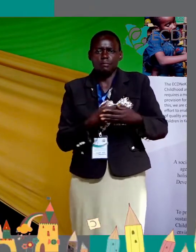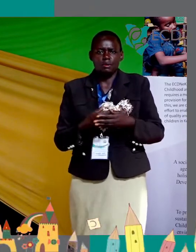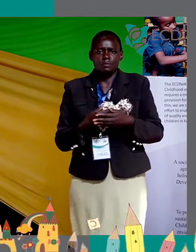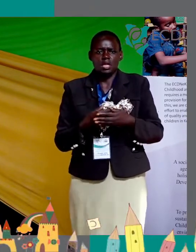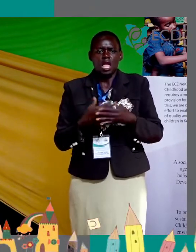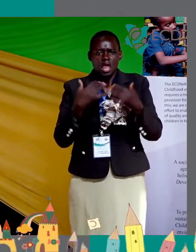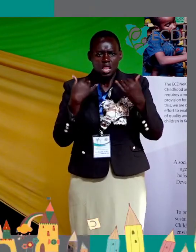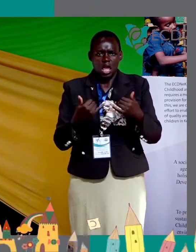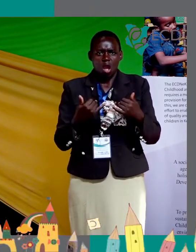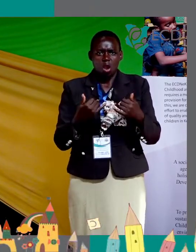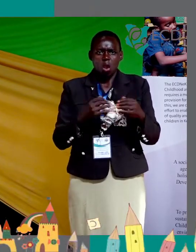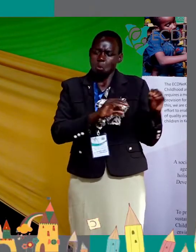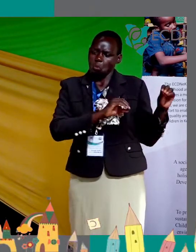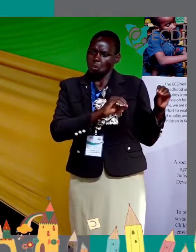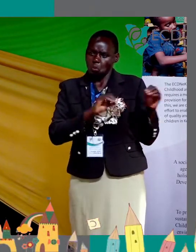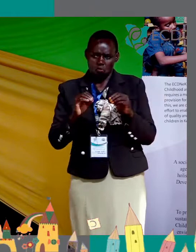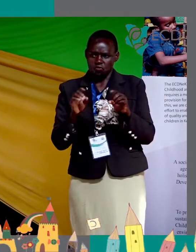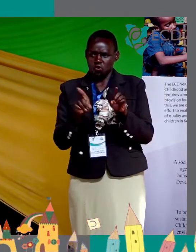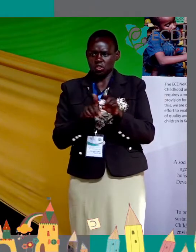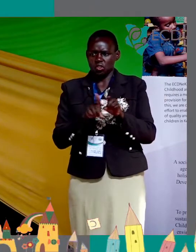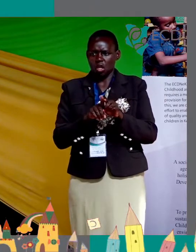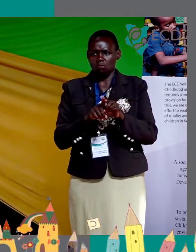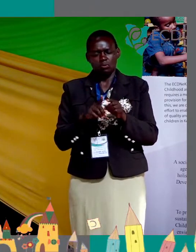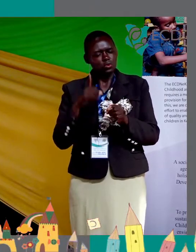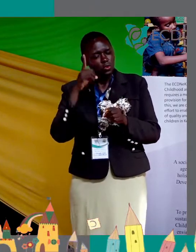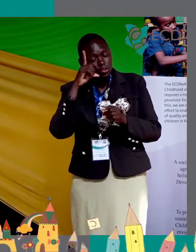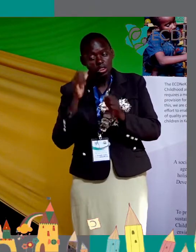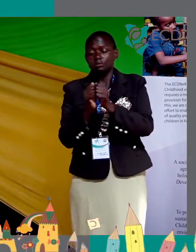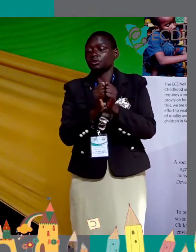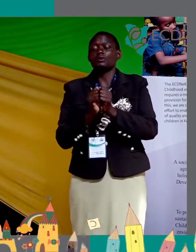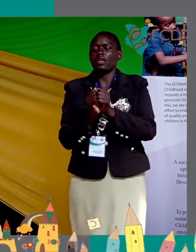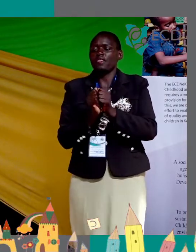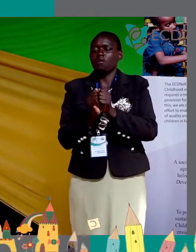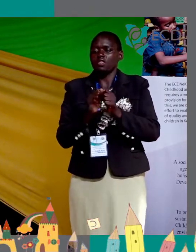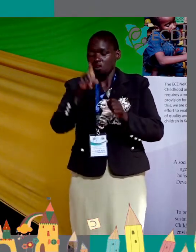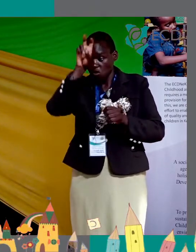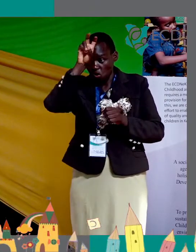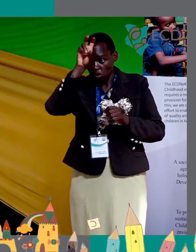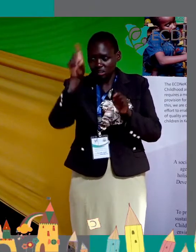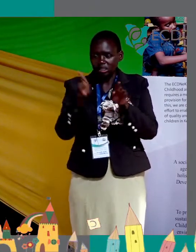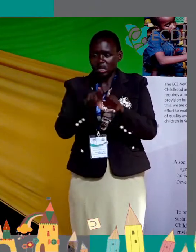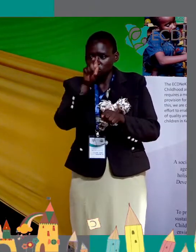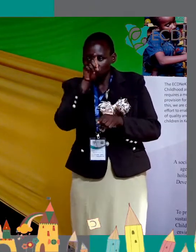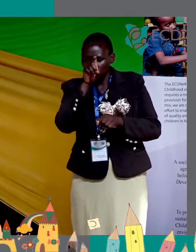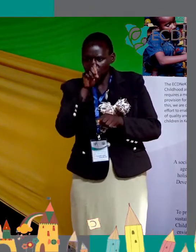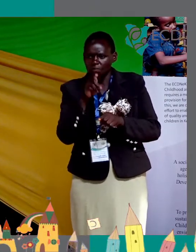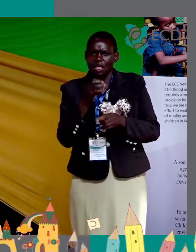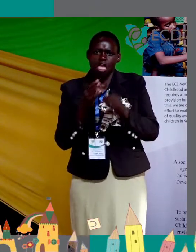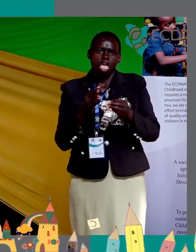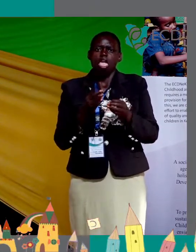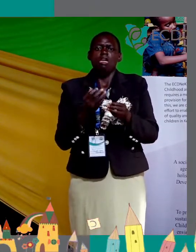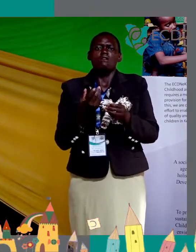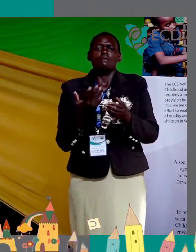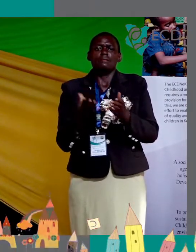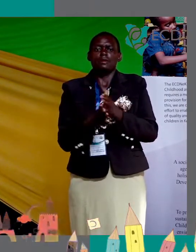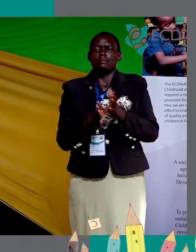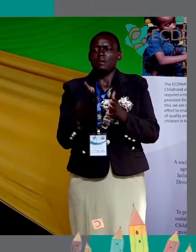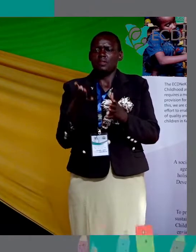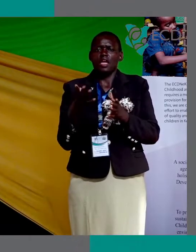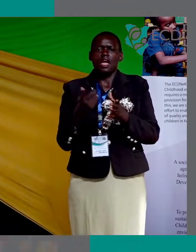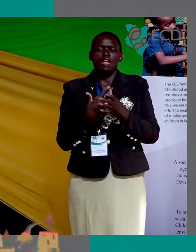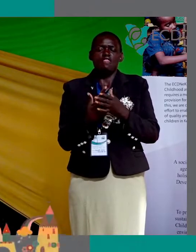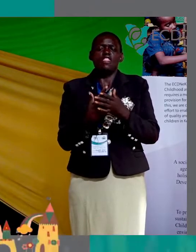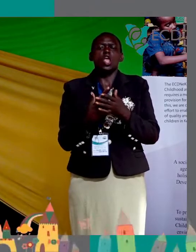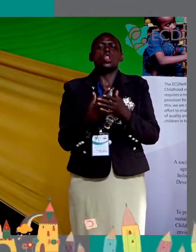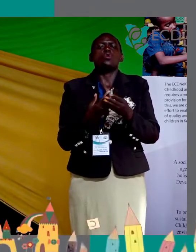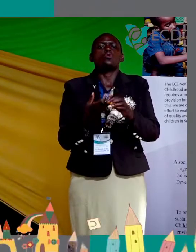in that category, where you're going to sleep with the chicken, you're going to sleep with the goats. If the worst comes to the worst, you are going to borrow